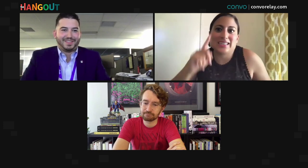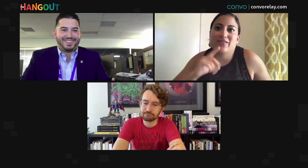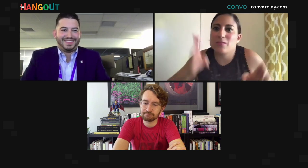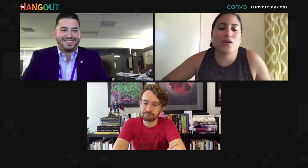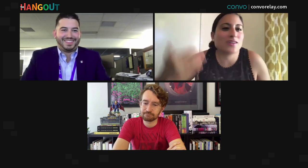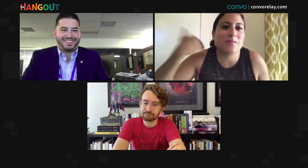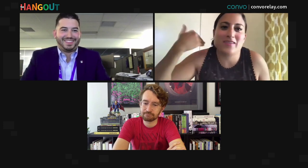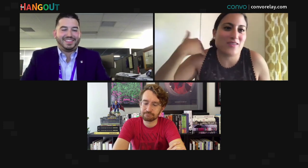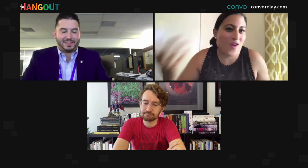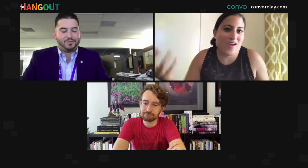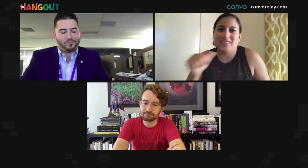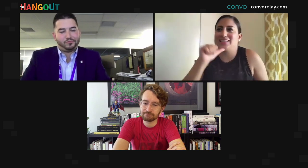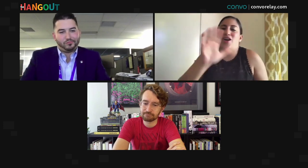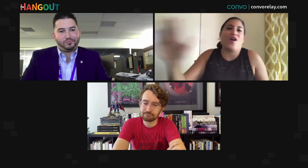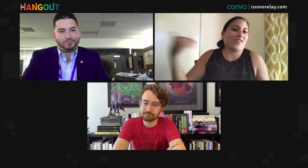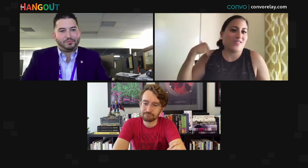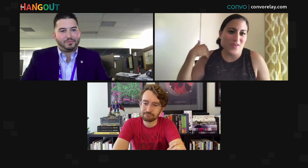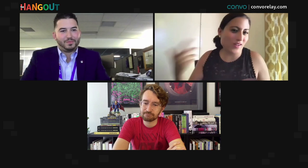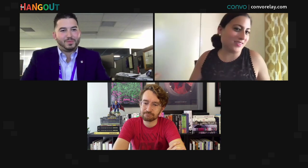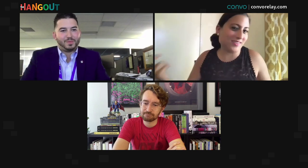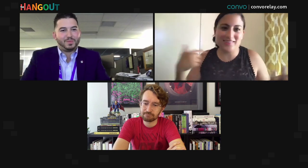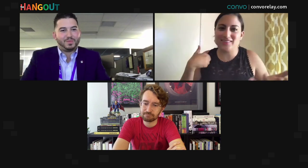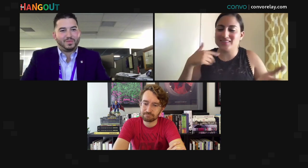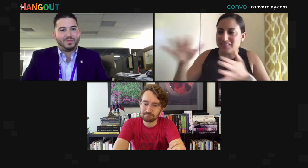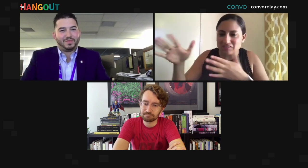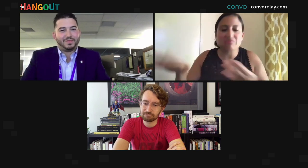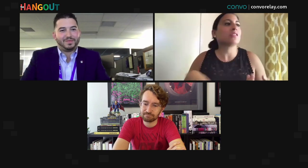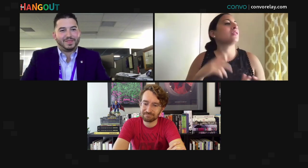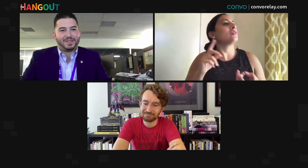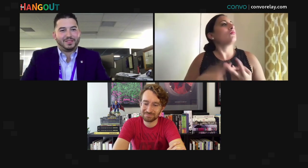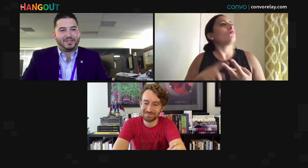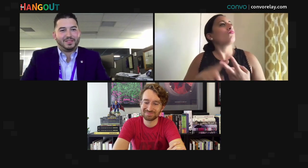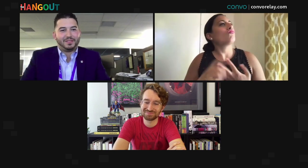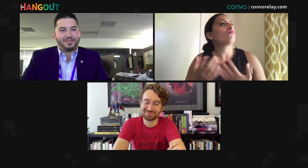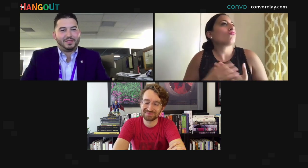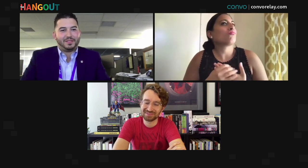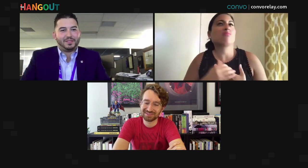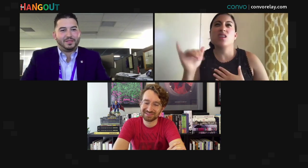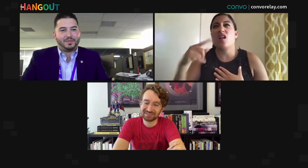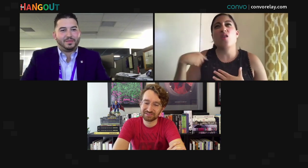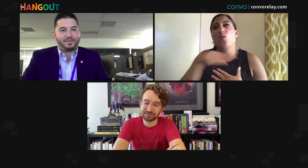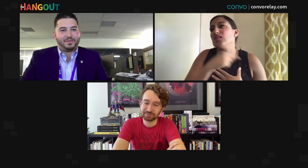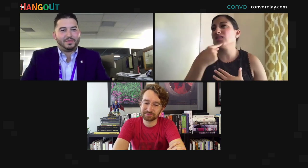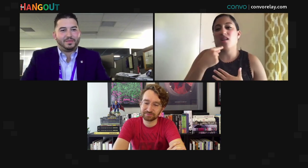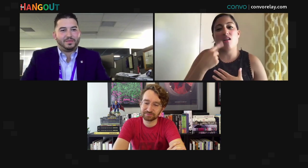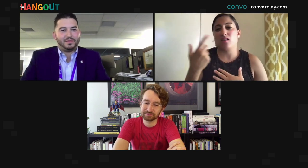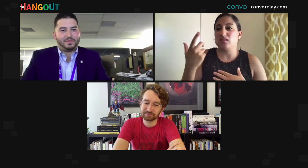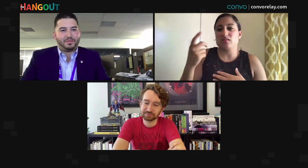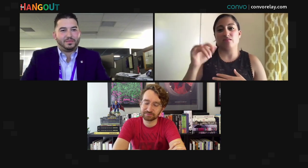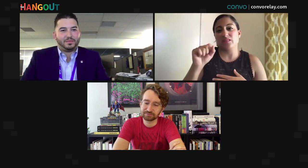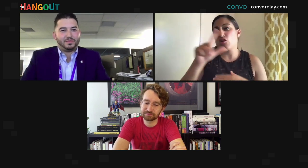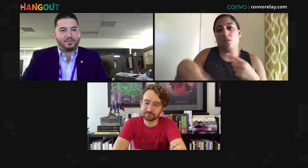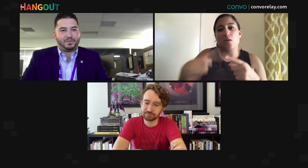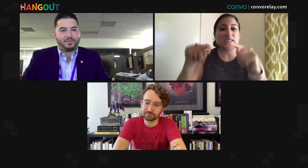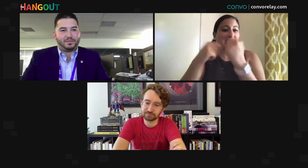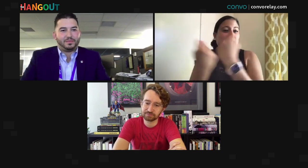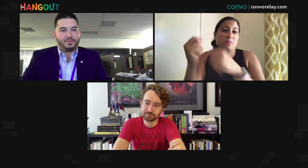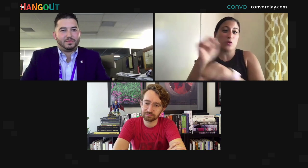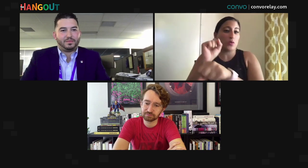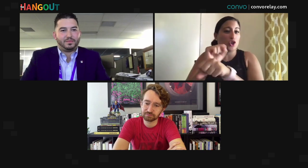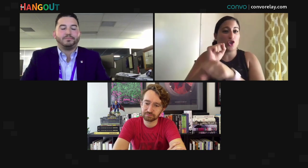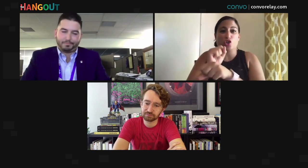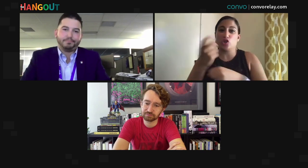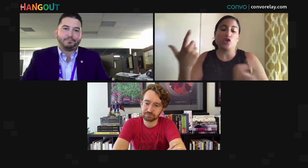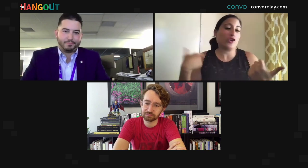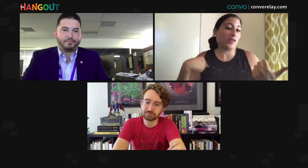And of course, people are awkward when they first meet me because they've never seen a deaf person before, which is not their fault. So just like we said,